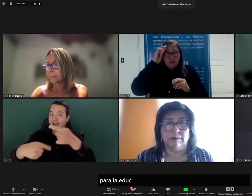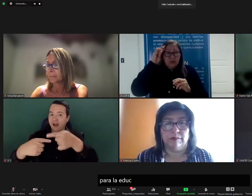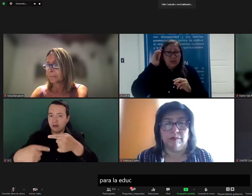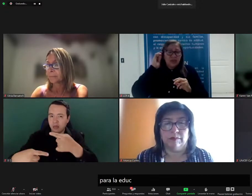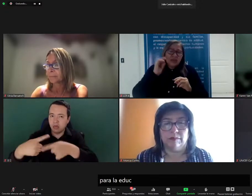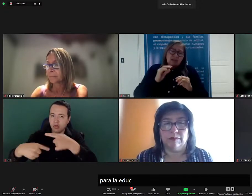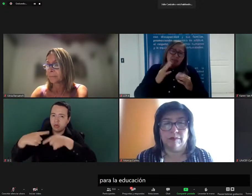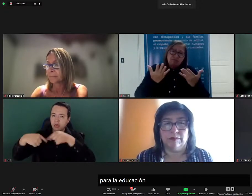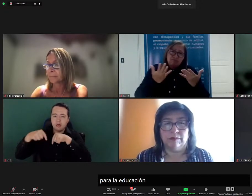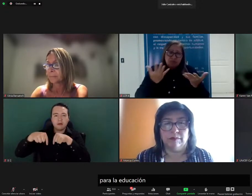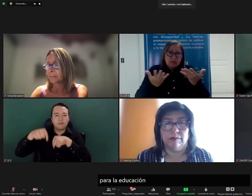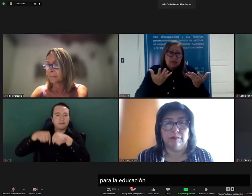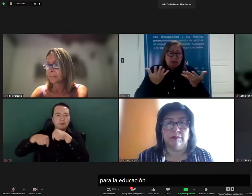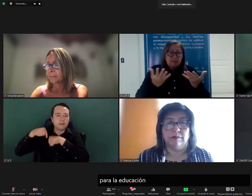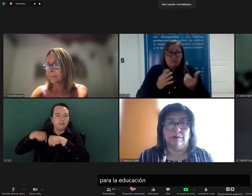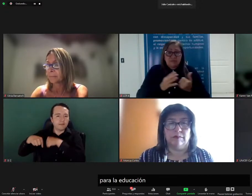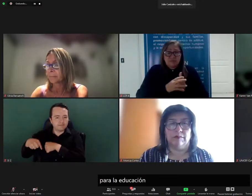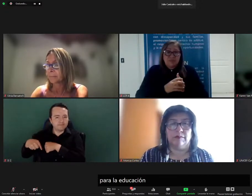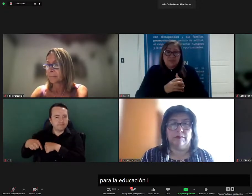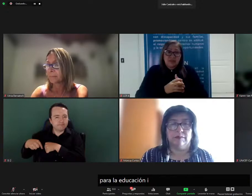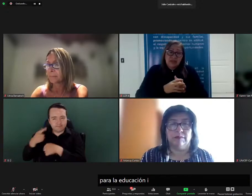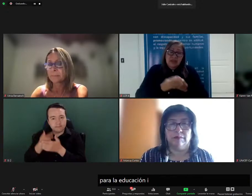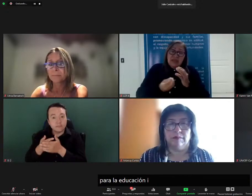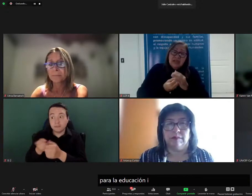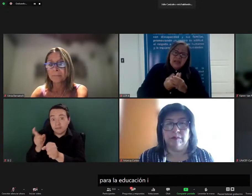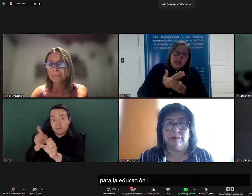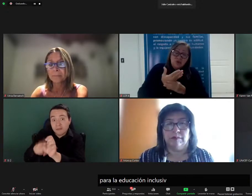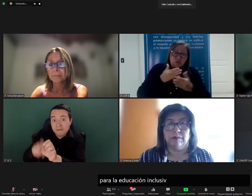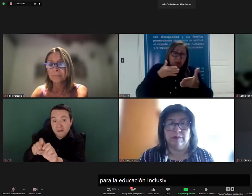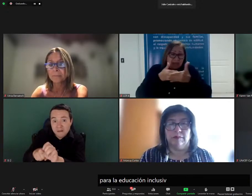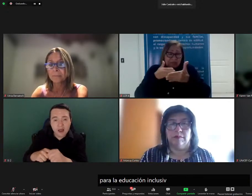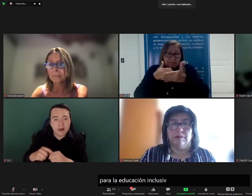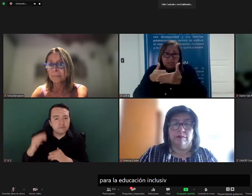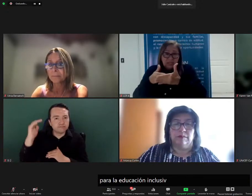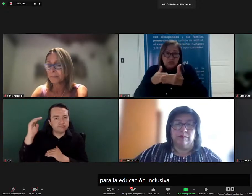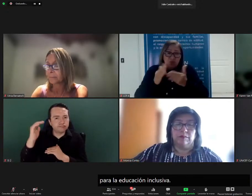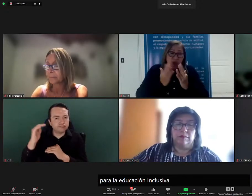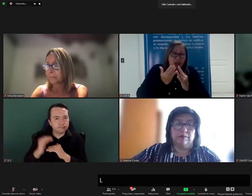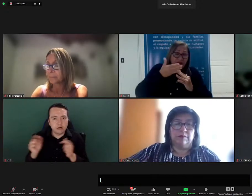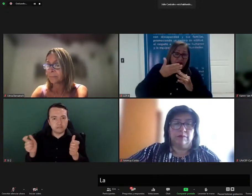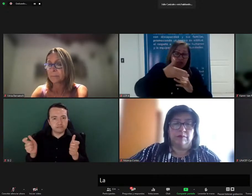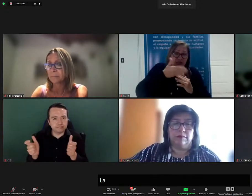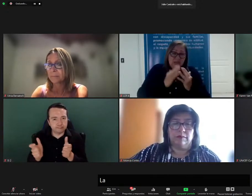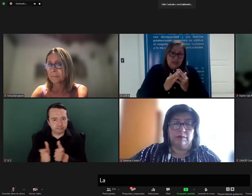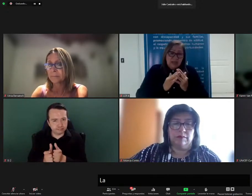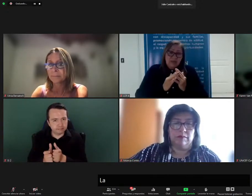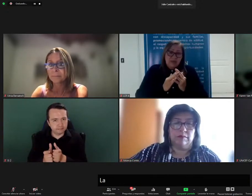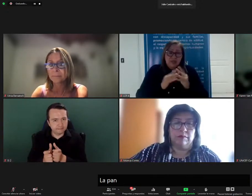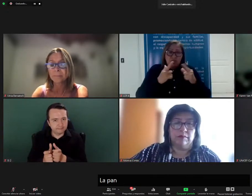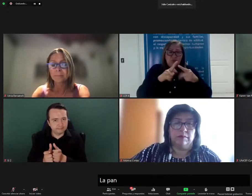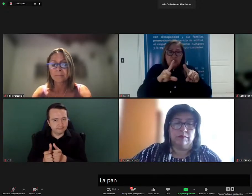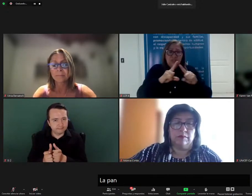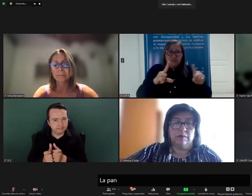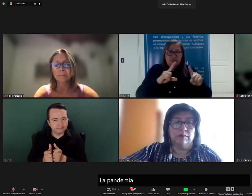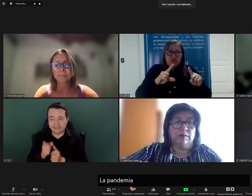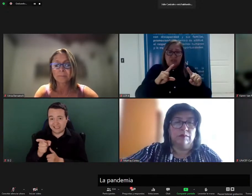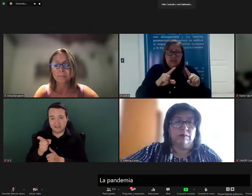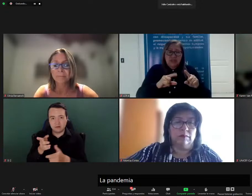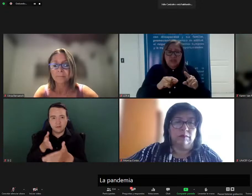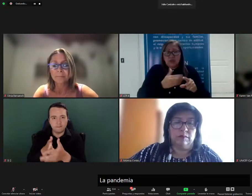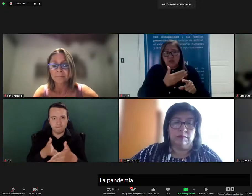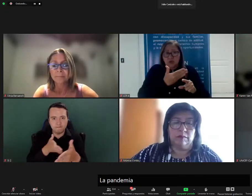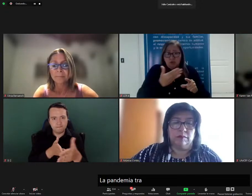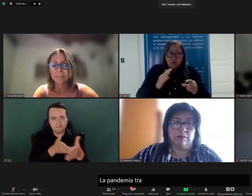the there is backwards because of low enrollment new limitations through the